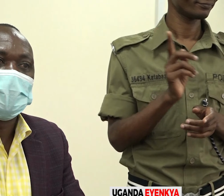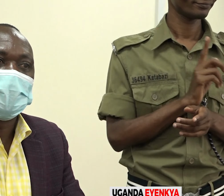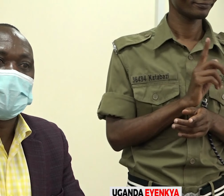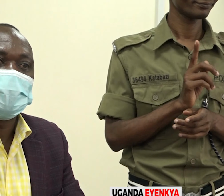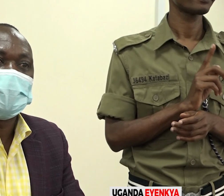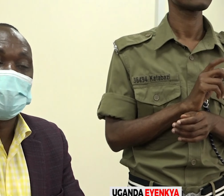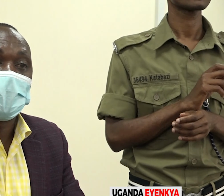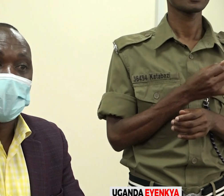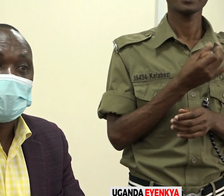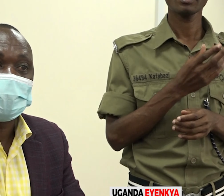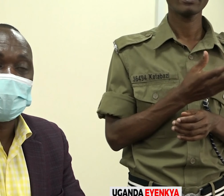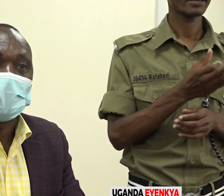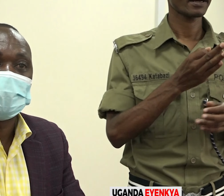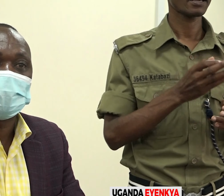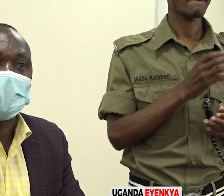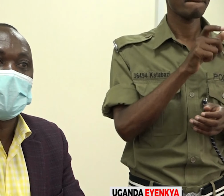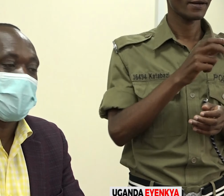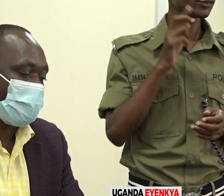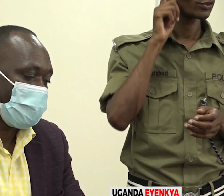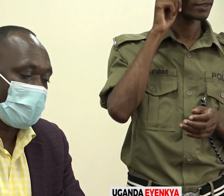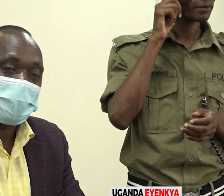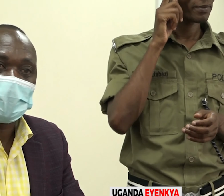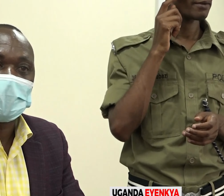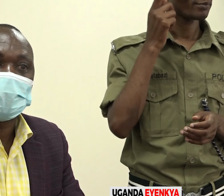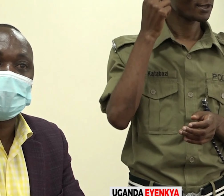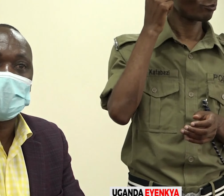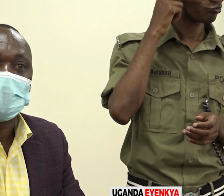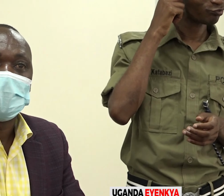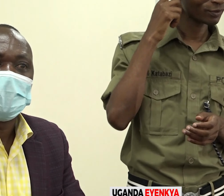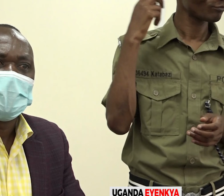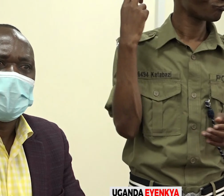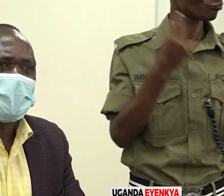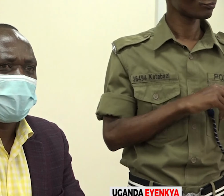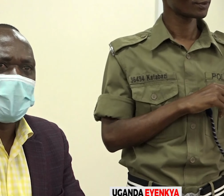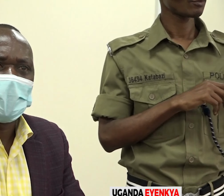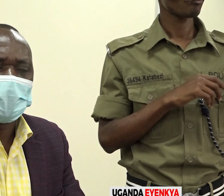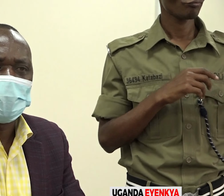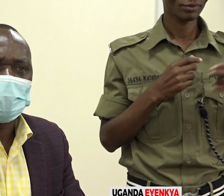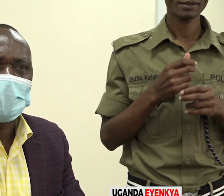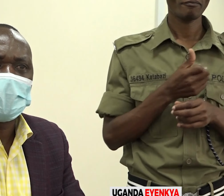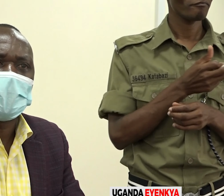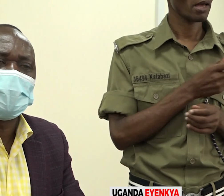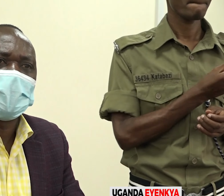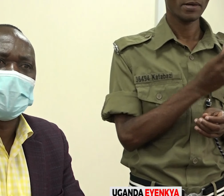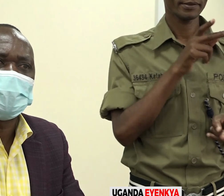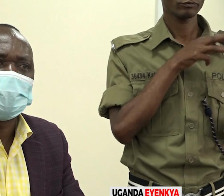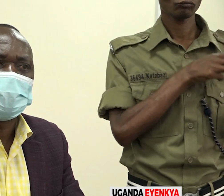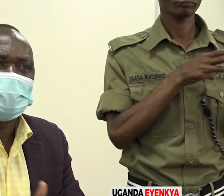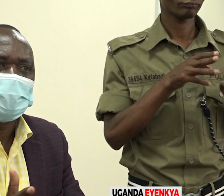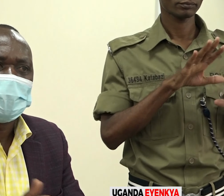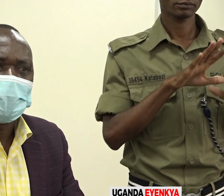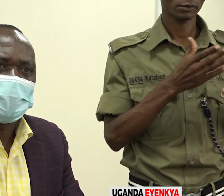And in case somebody thinks he was either psychologically or physically tortured, there are so many avenues of how he can bring it